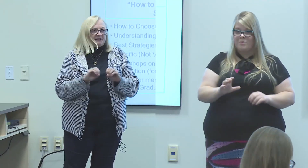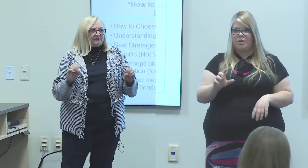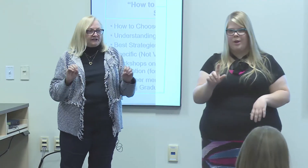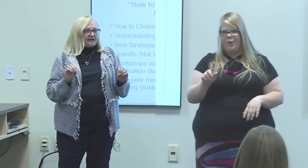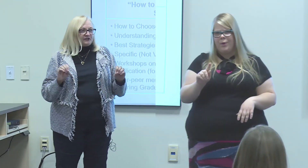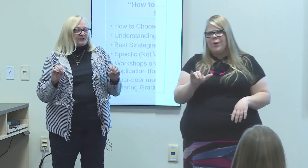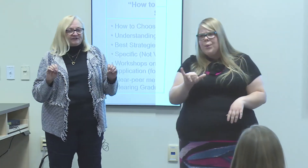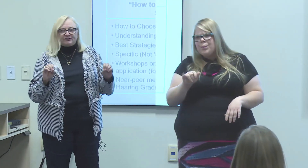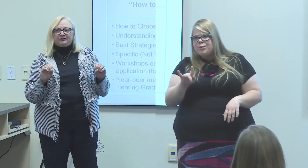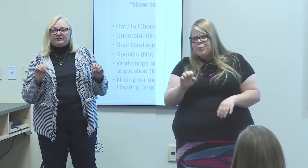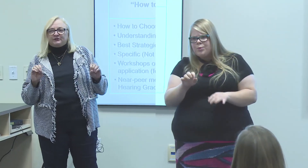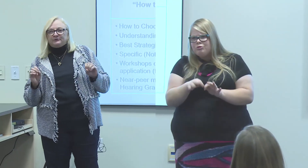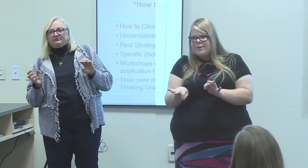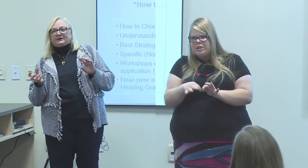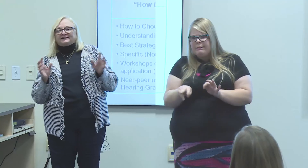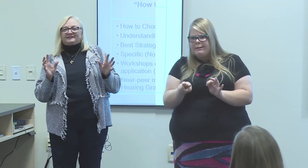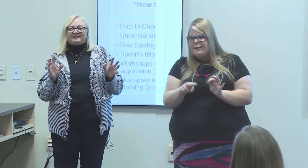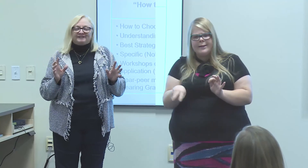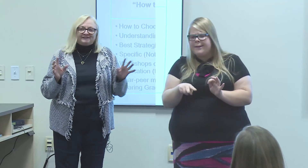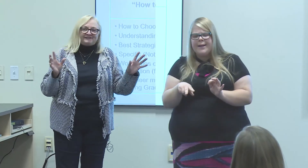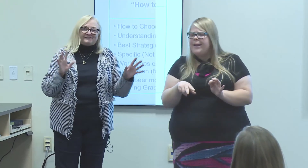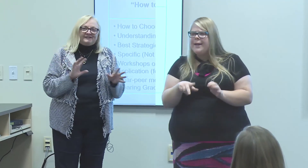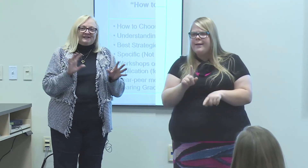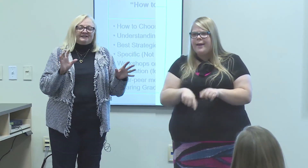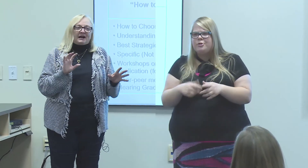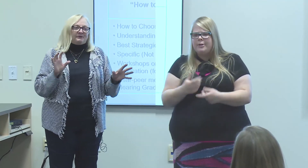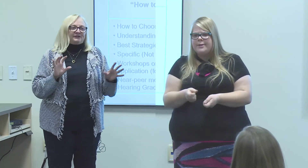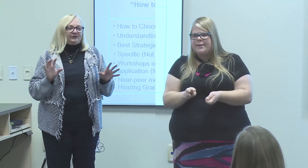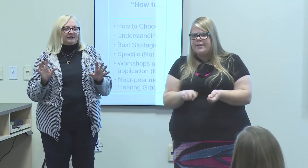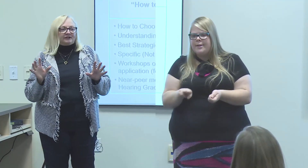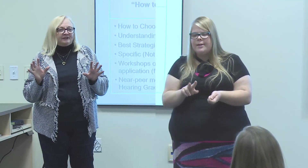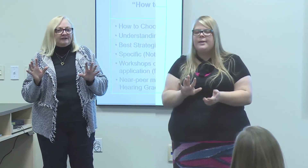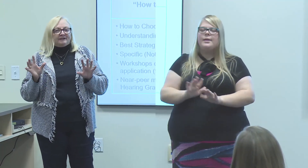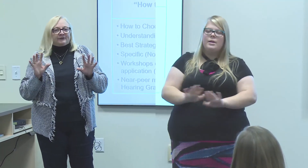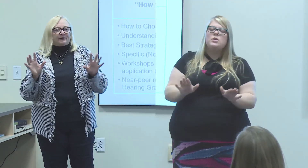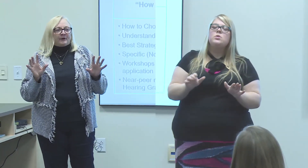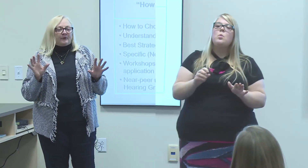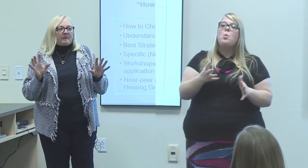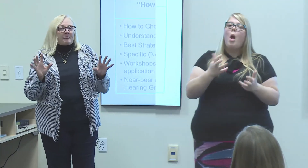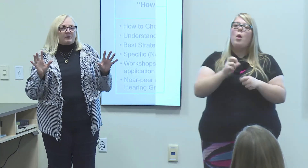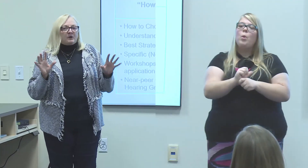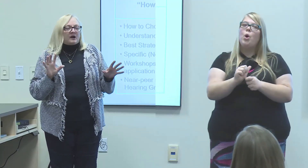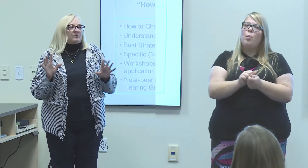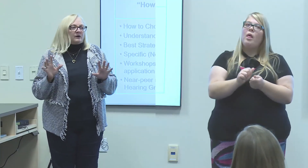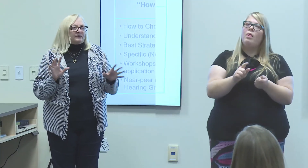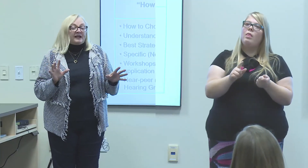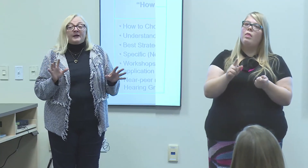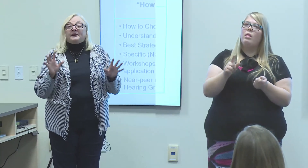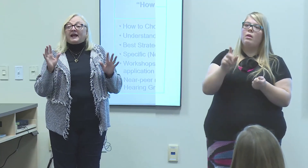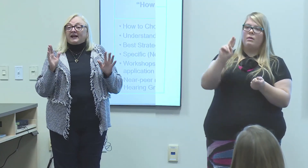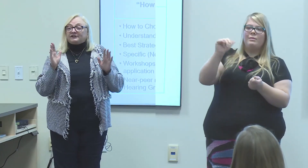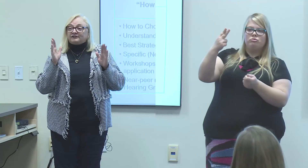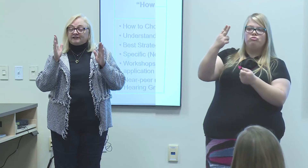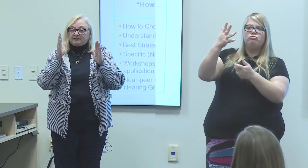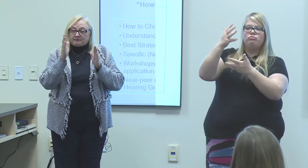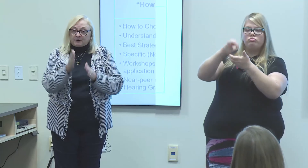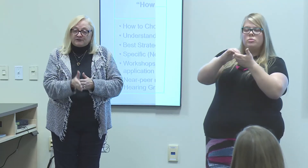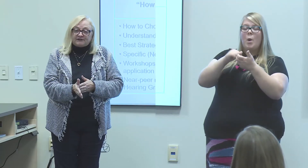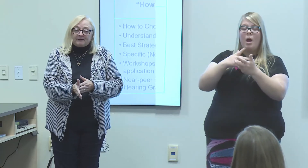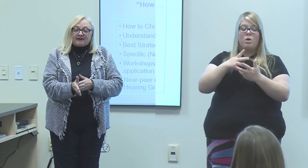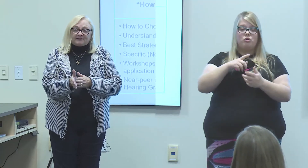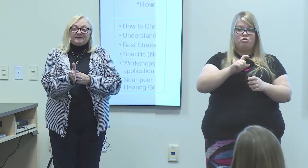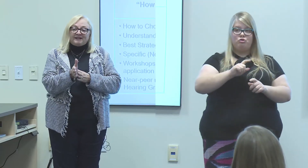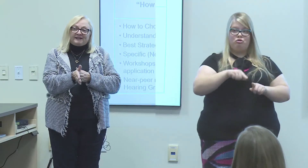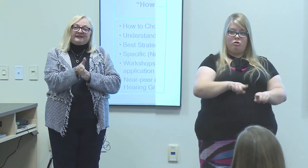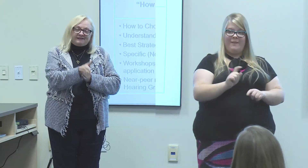captioned. You can't trust the YouTube translation. It's just gobbledygook. So we want to work with them, and I actually